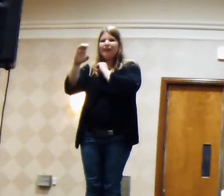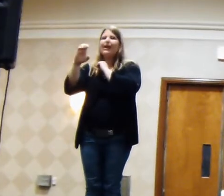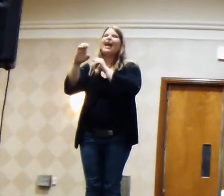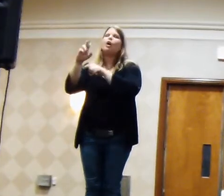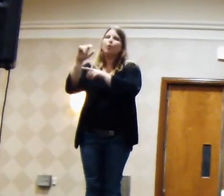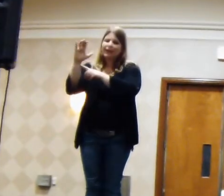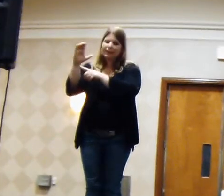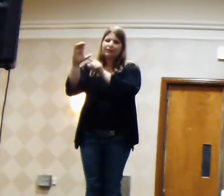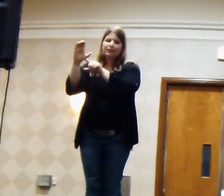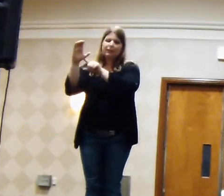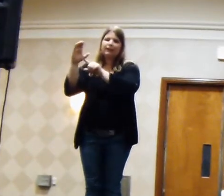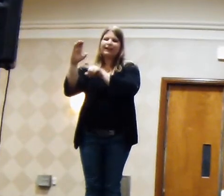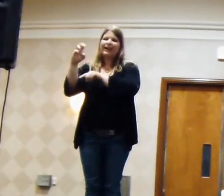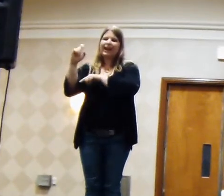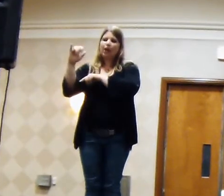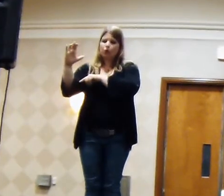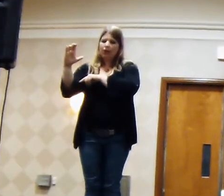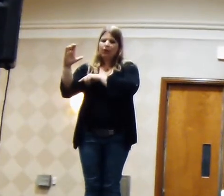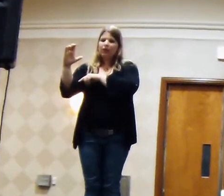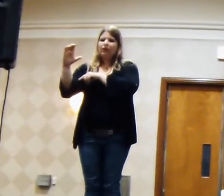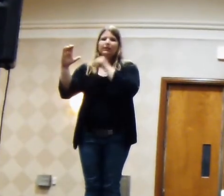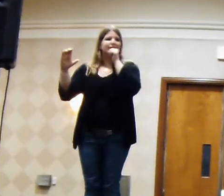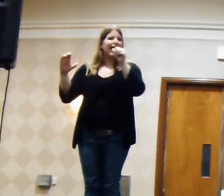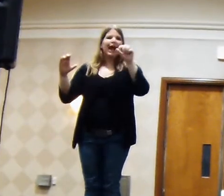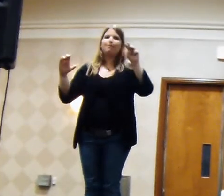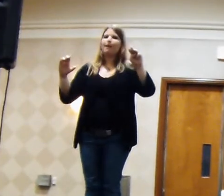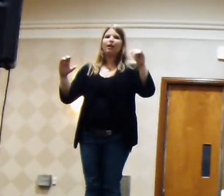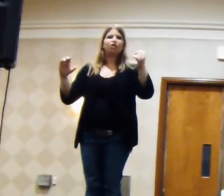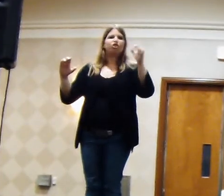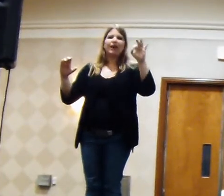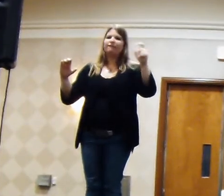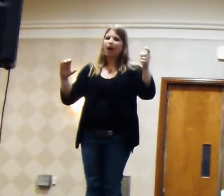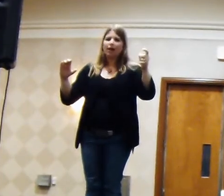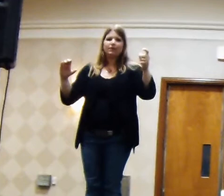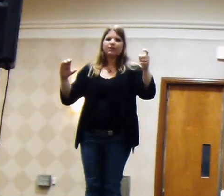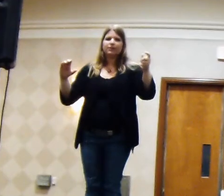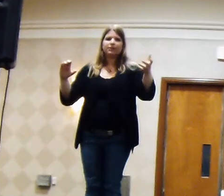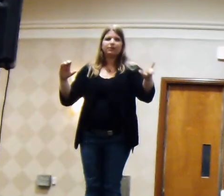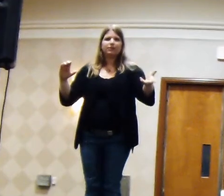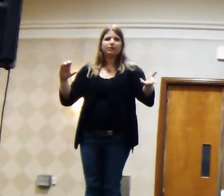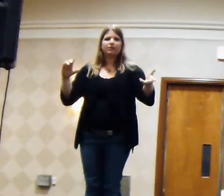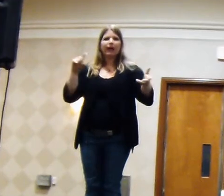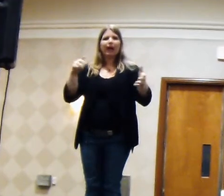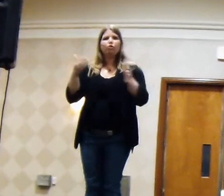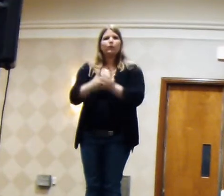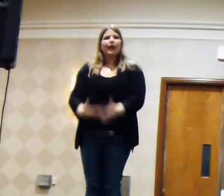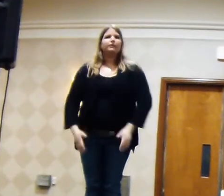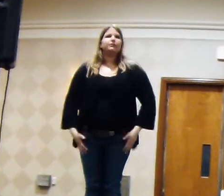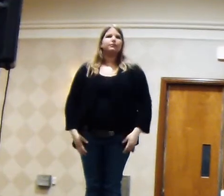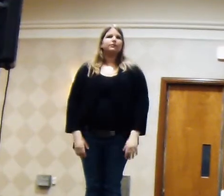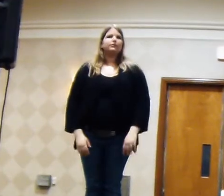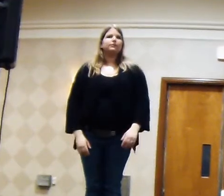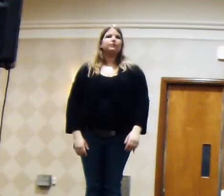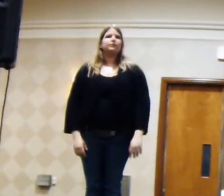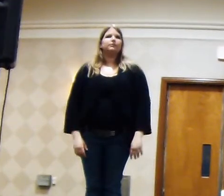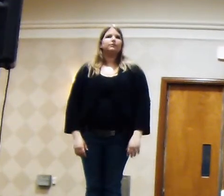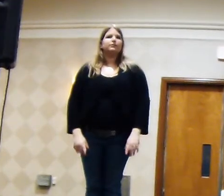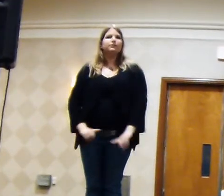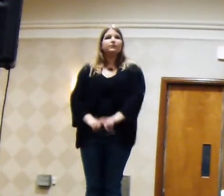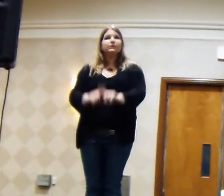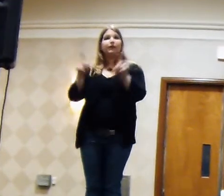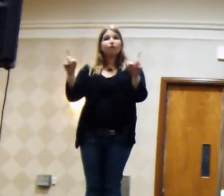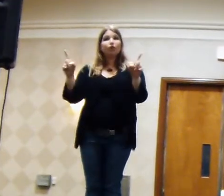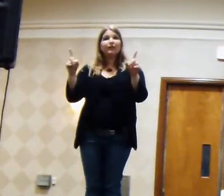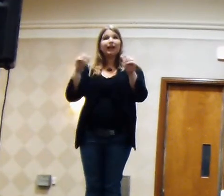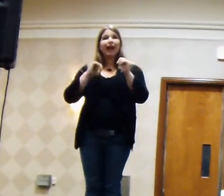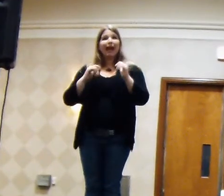and I was like, for some reason they couldn't use any of my stuff, so that was great. I got to reshoot that because it was a completely different scene with two